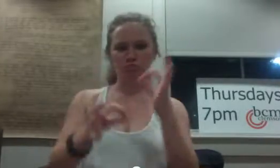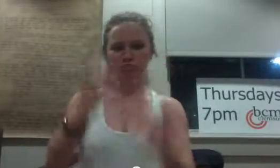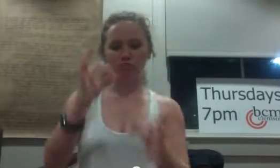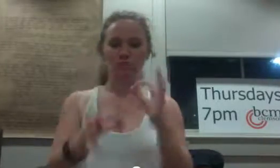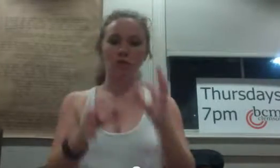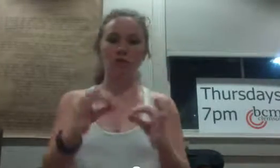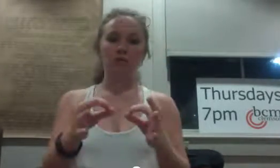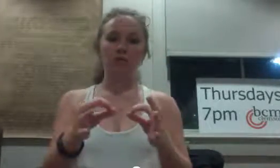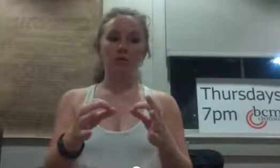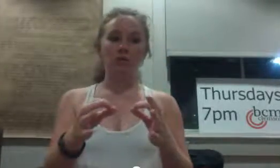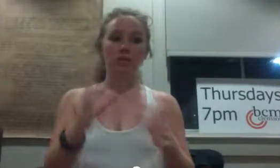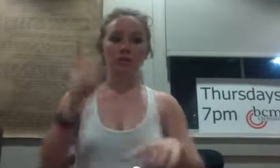The Supreme Court